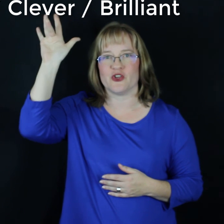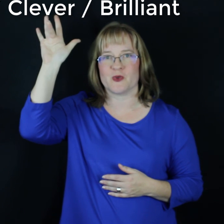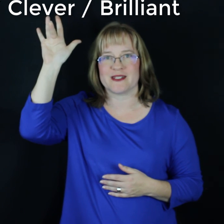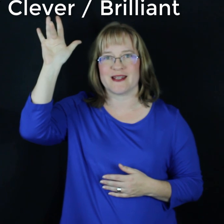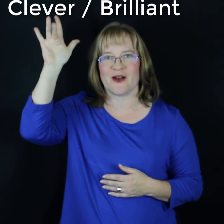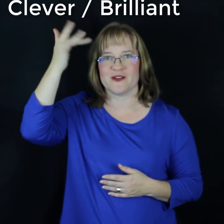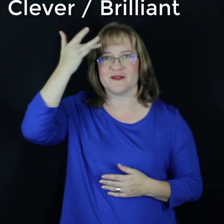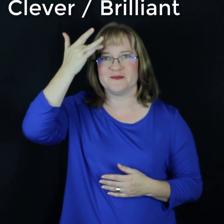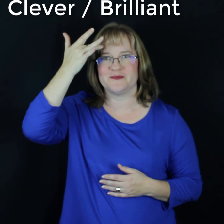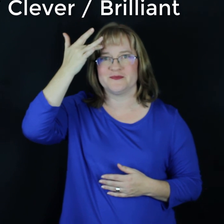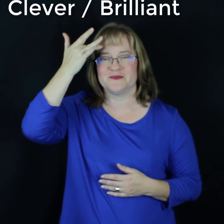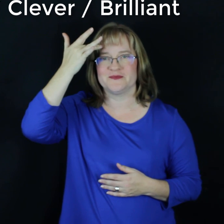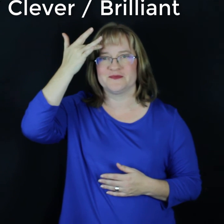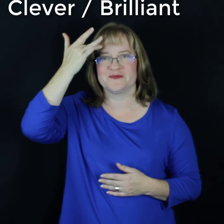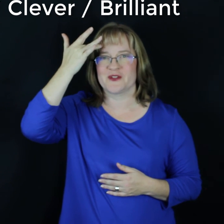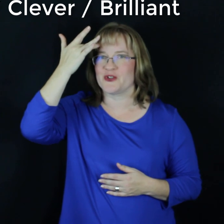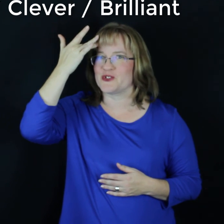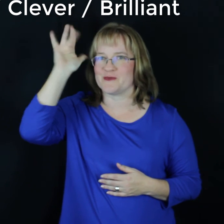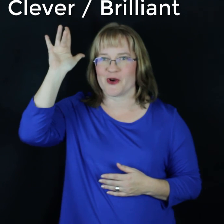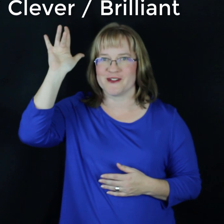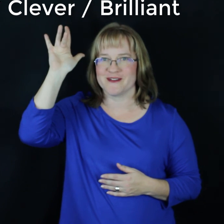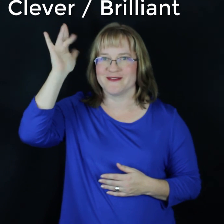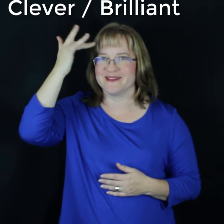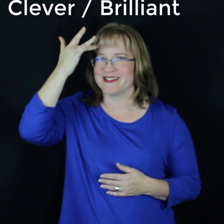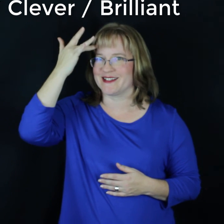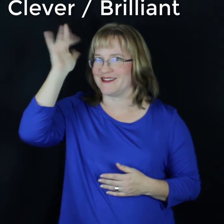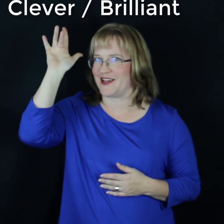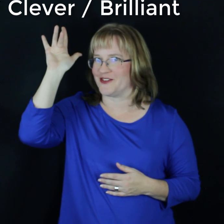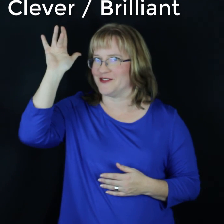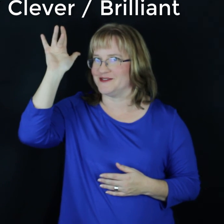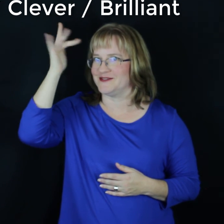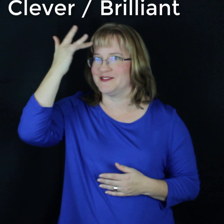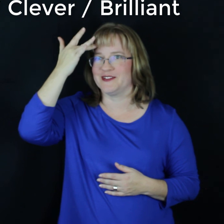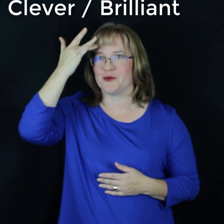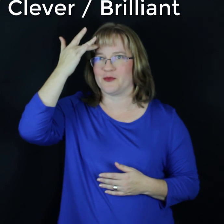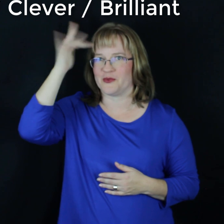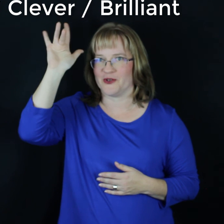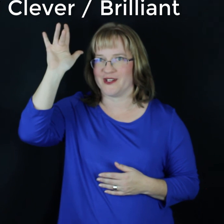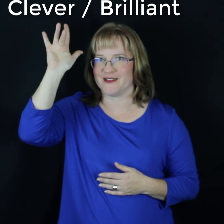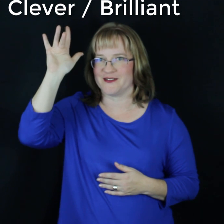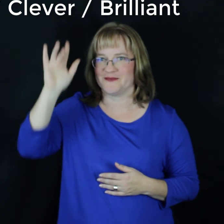twist it out. Smart, clever, brilliant.